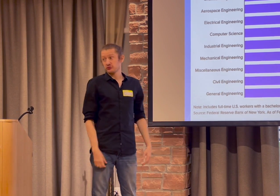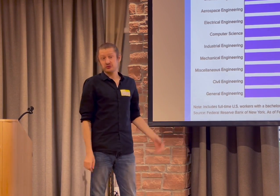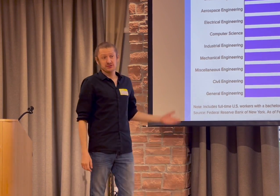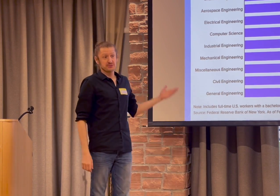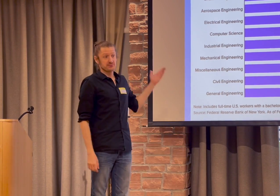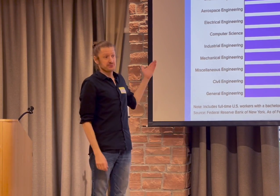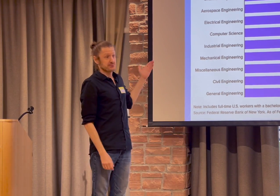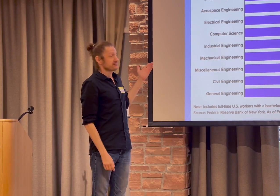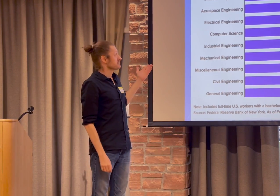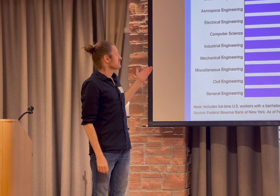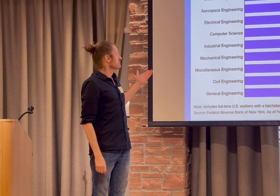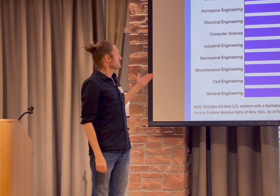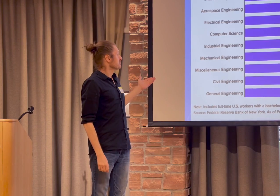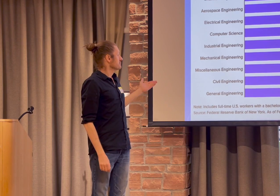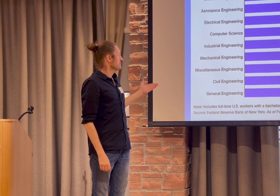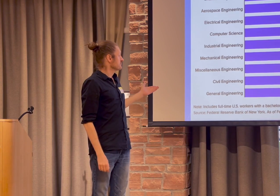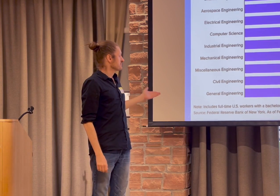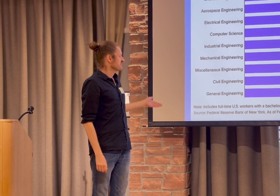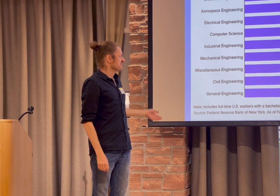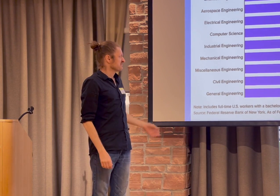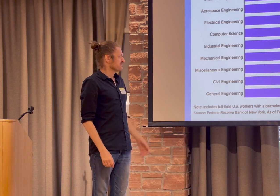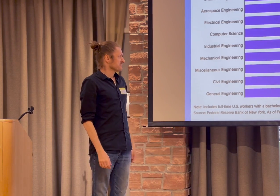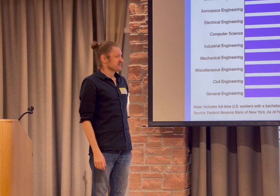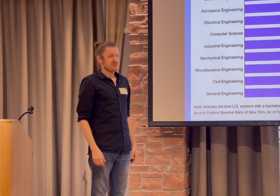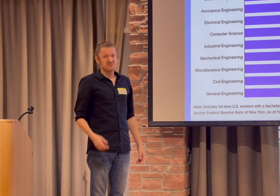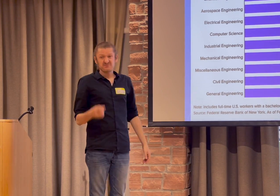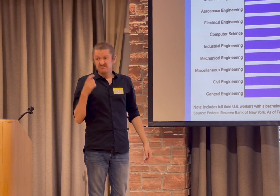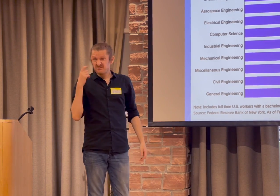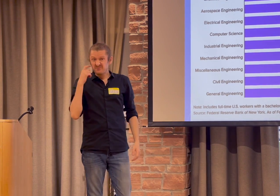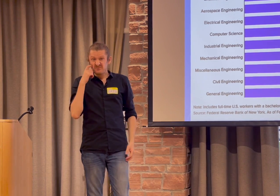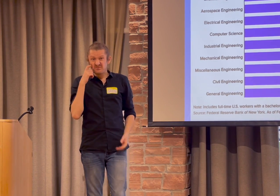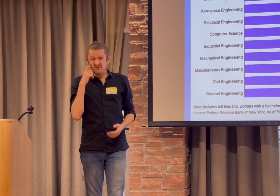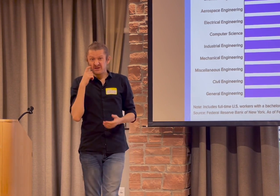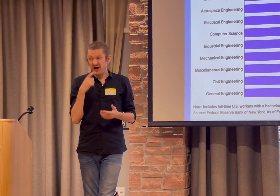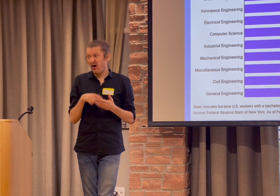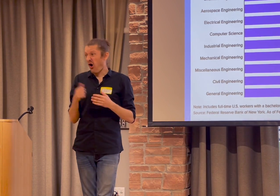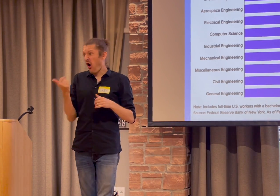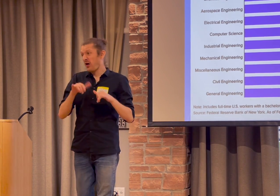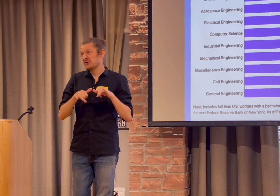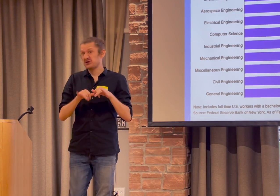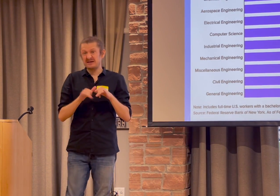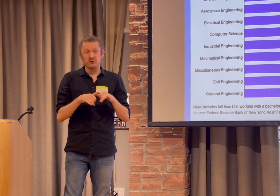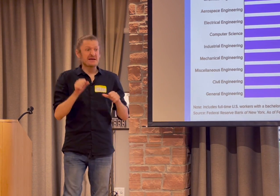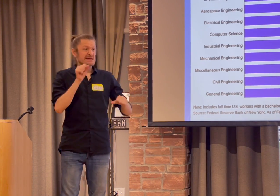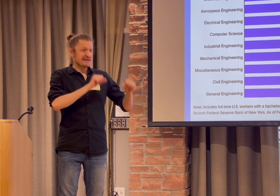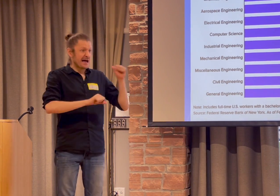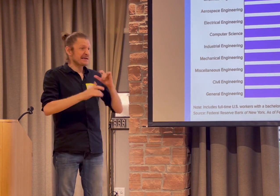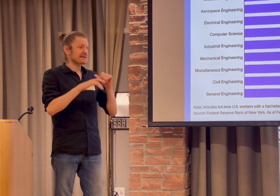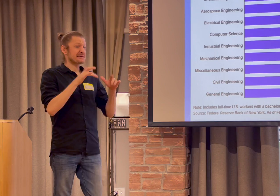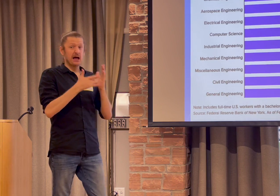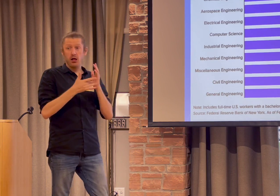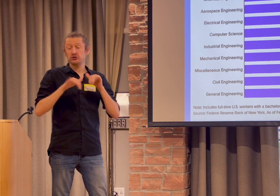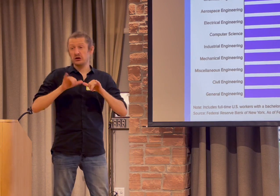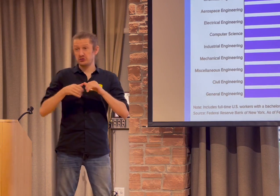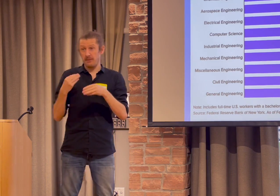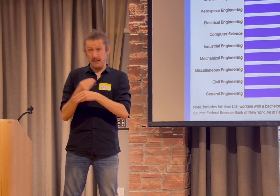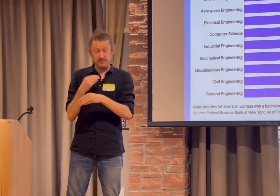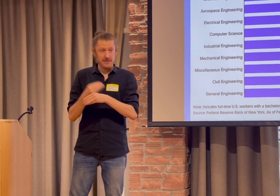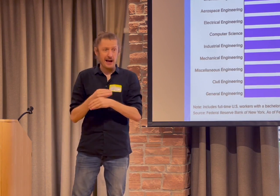So these are the best college paid majors, best majors that you can get paid well. They are all engineering, science,